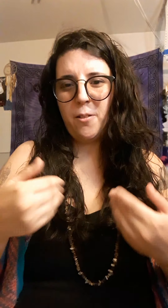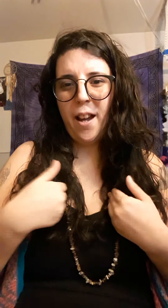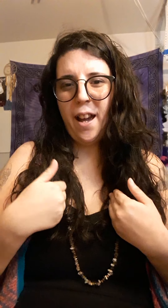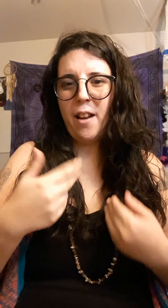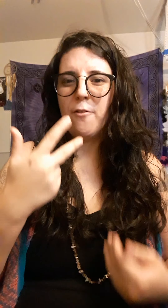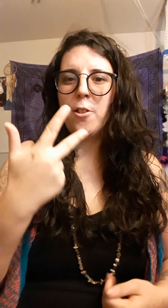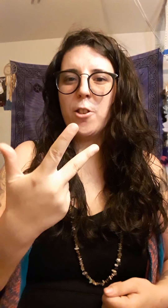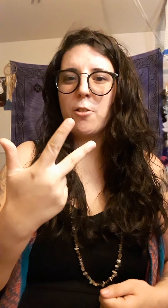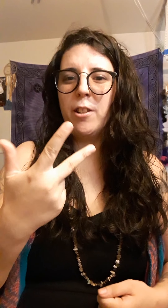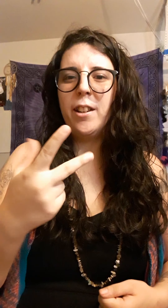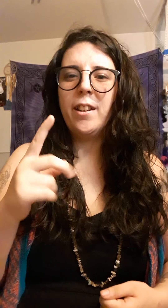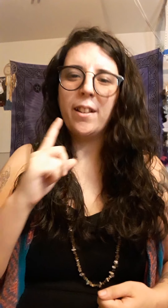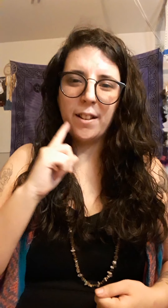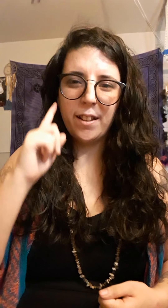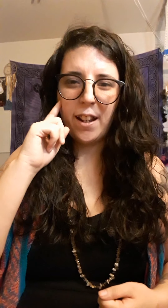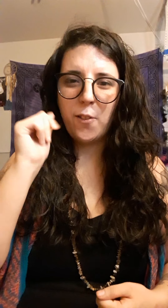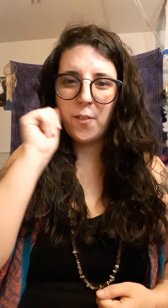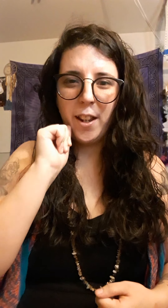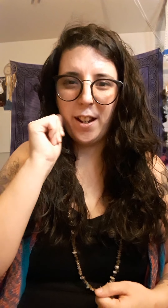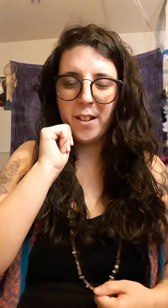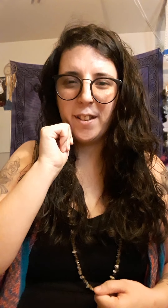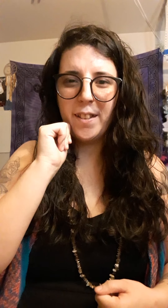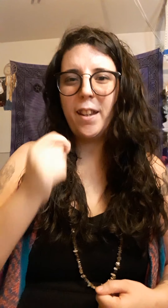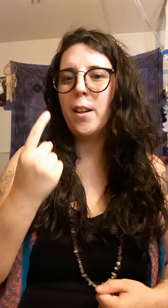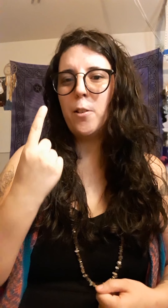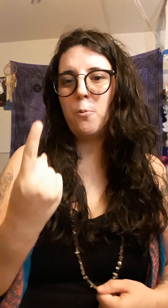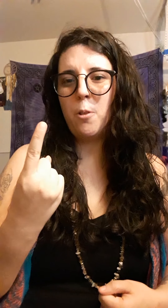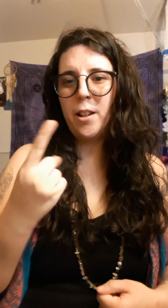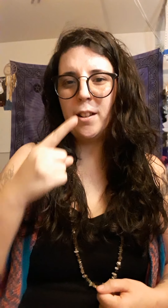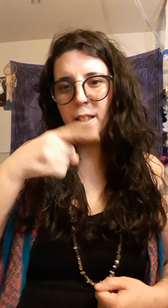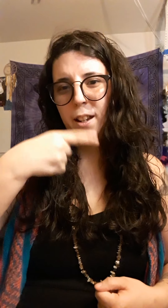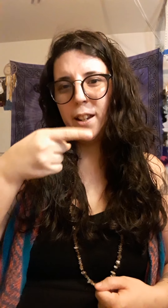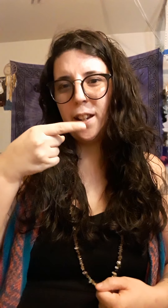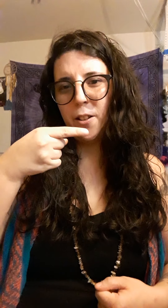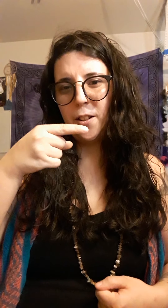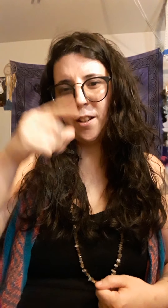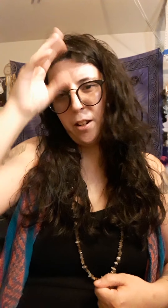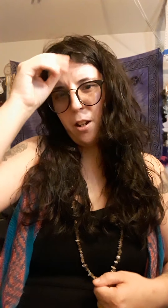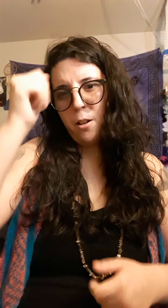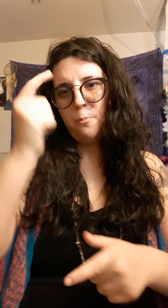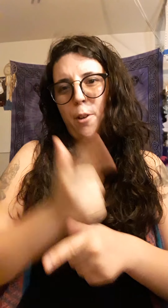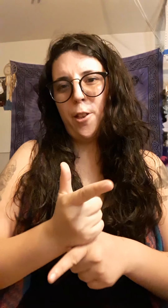have three deaf aunts and one hearing brother.